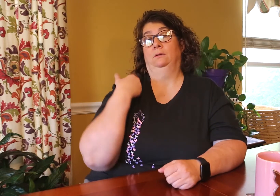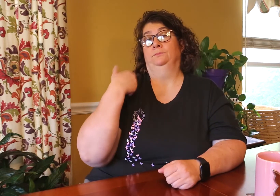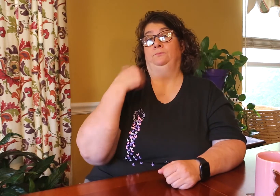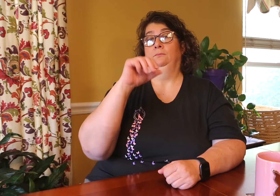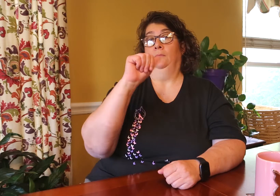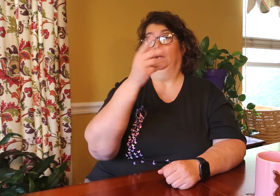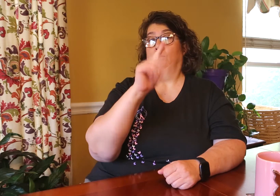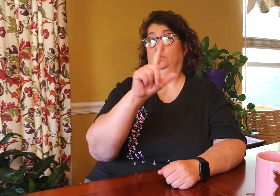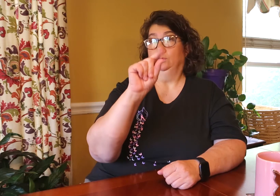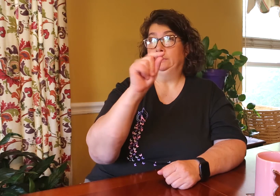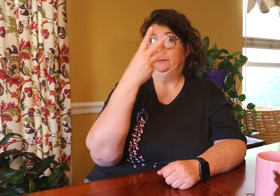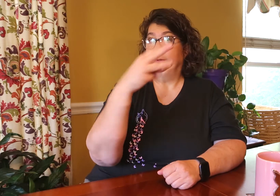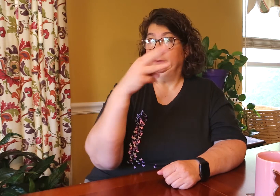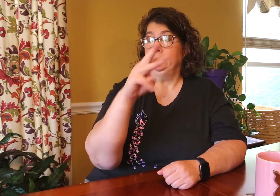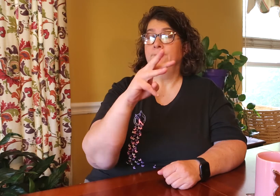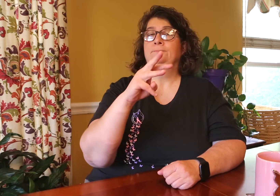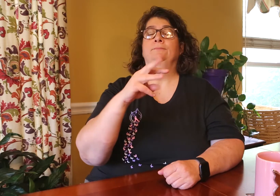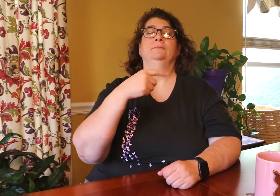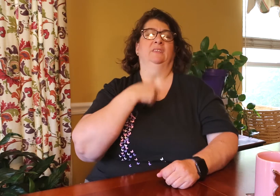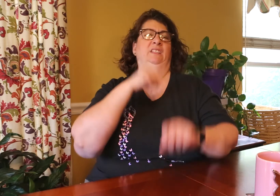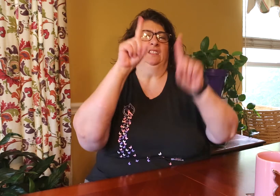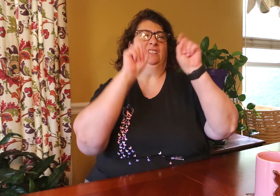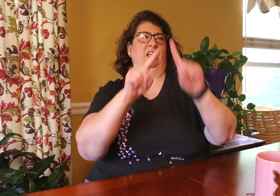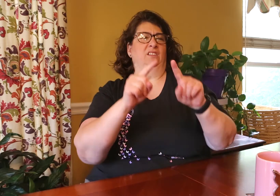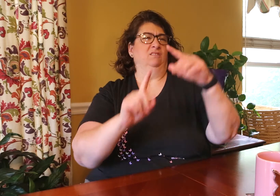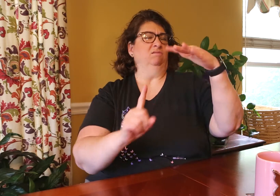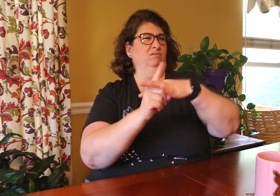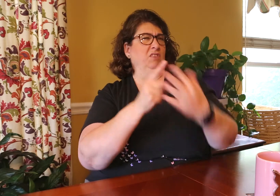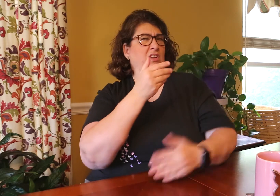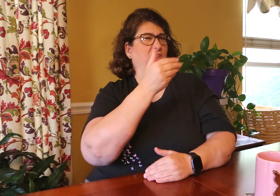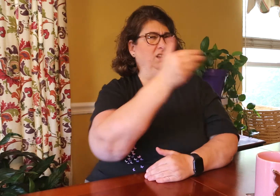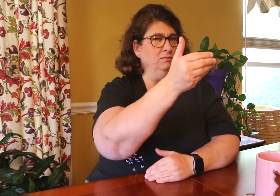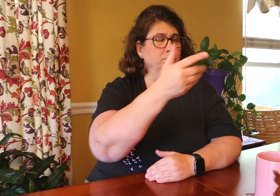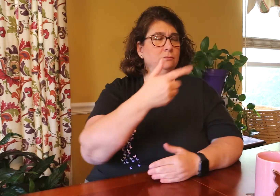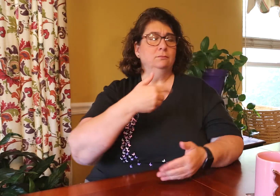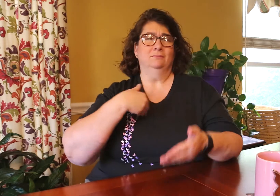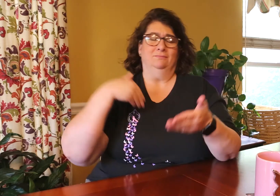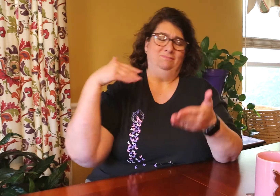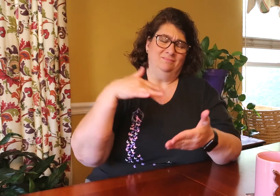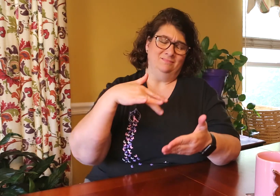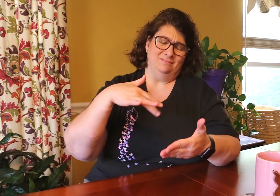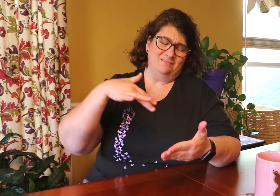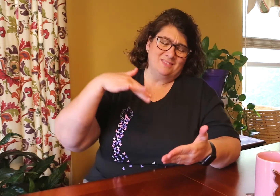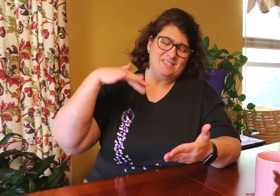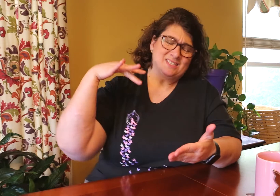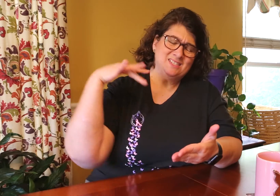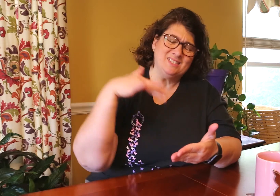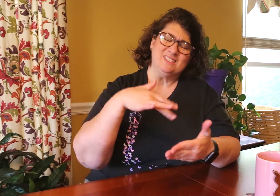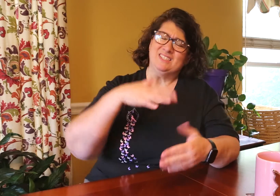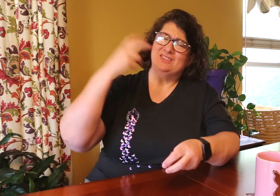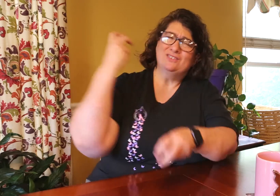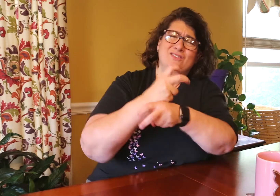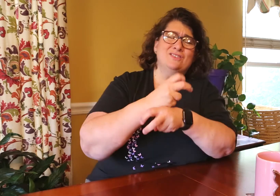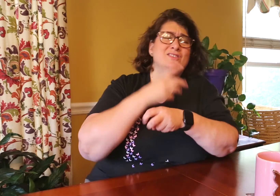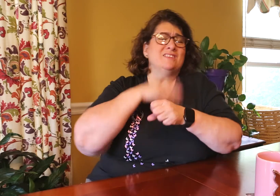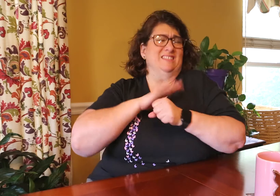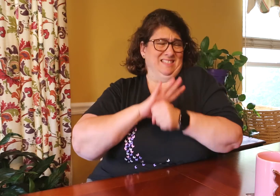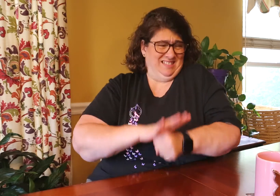In April of 2016, I was studying so hard for an exam. I was dealing